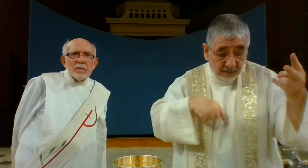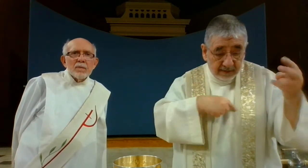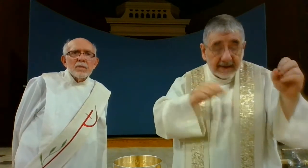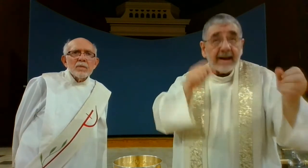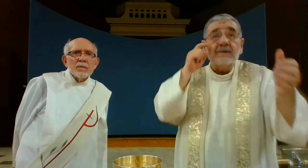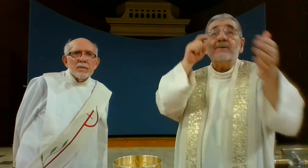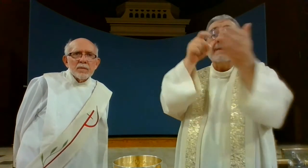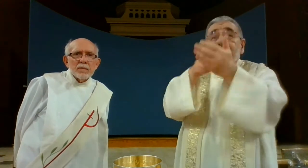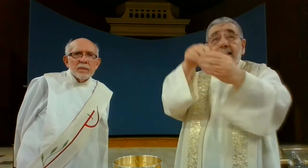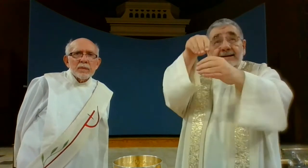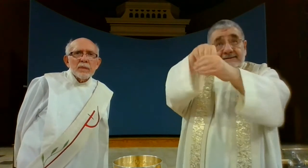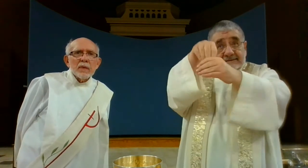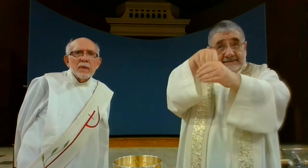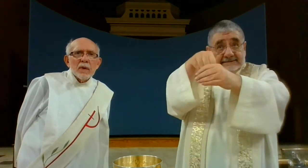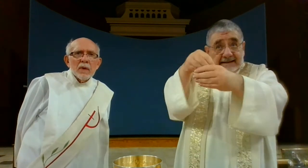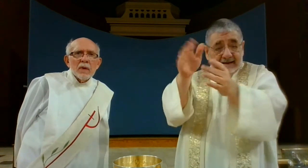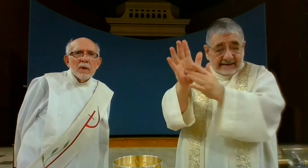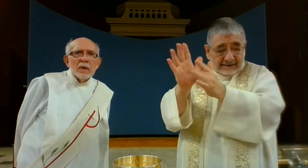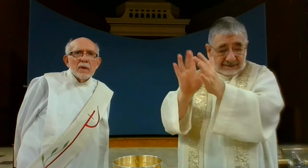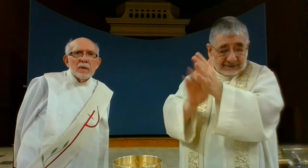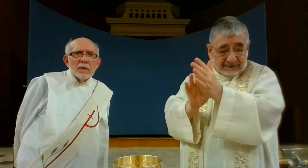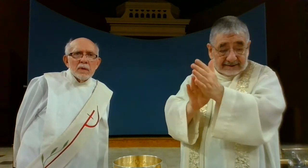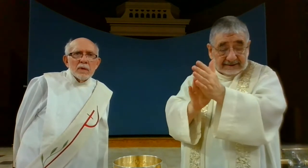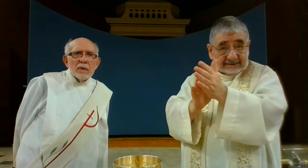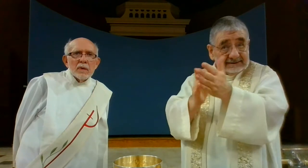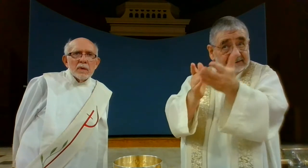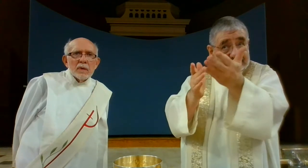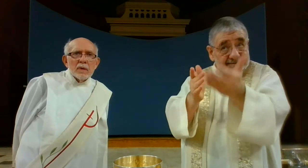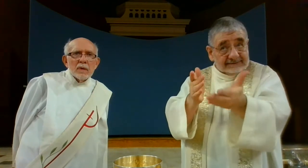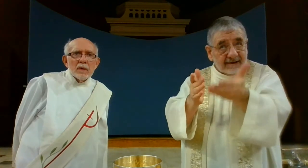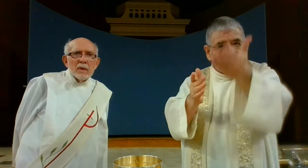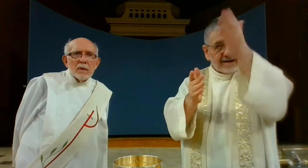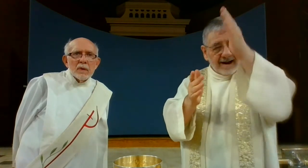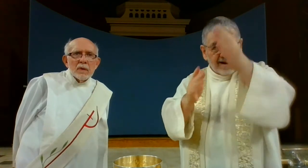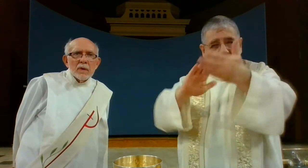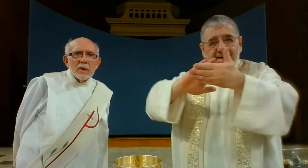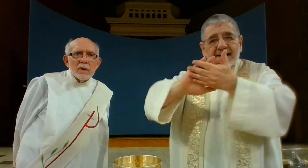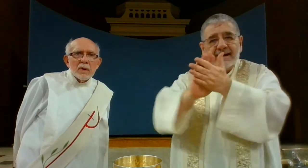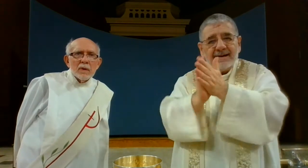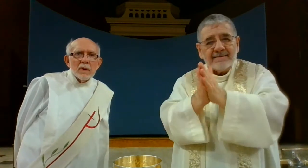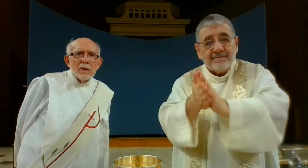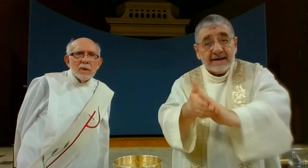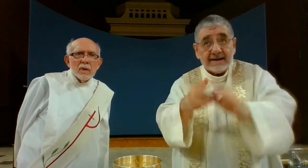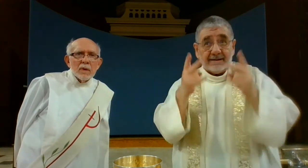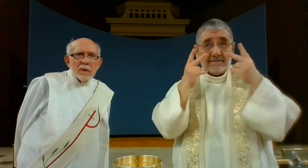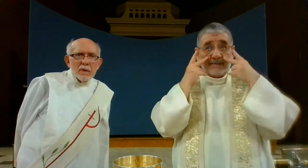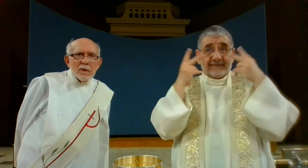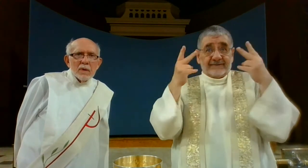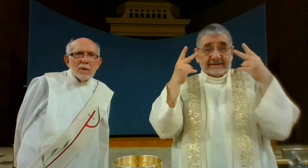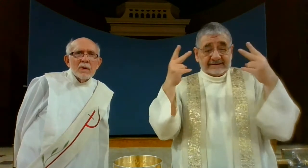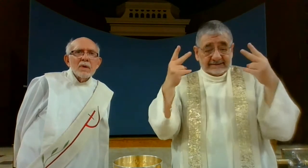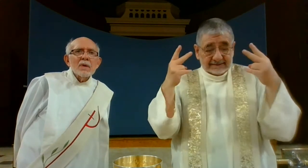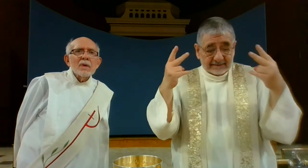so that as we recognize in him God made visible, we may be caught